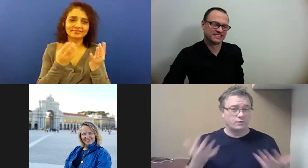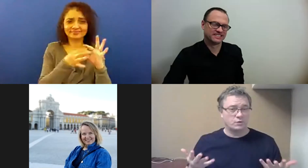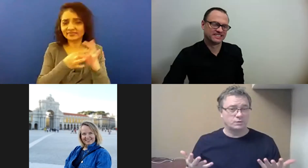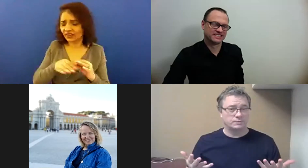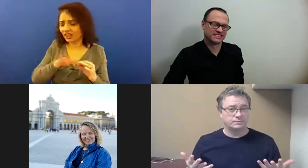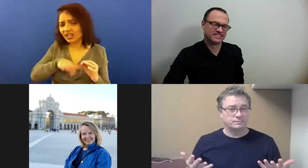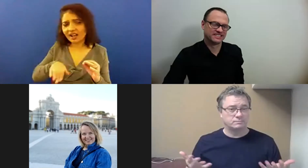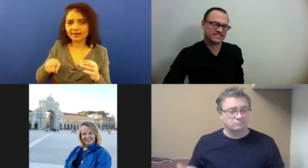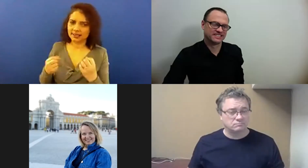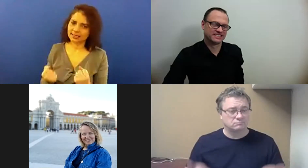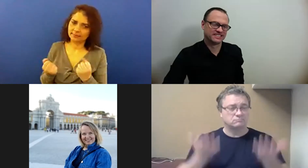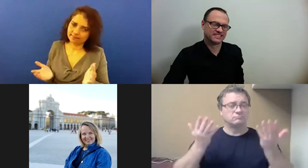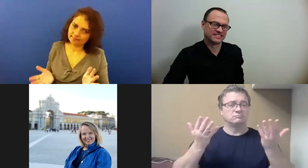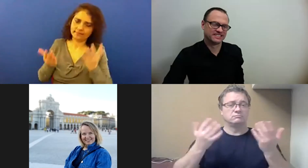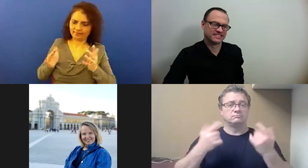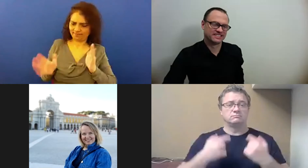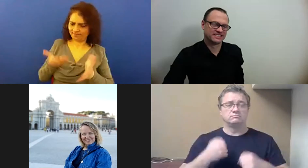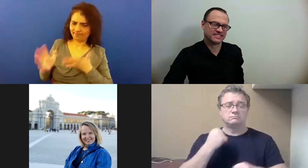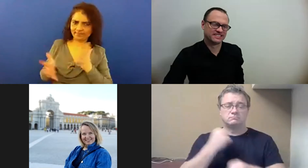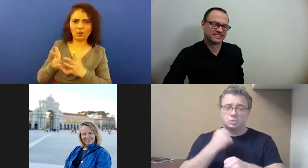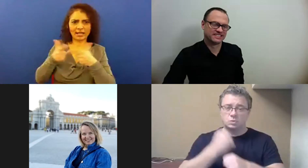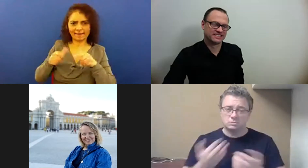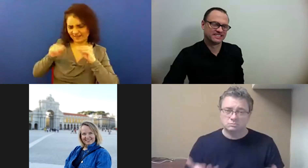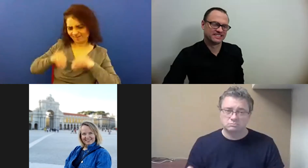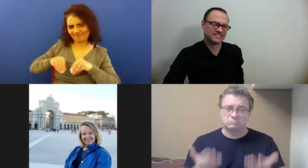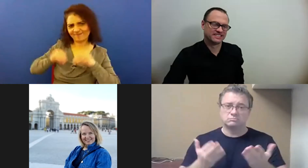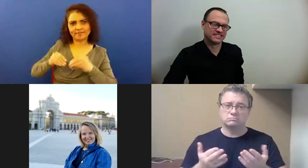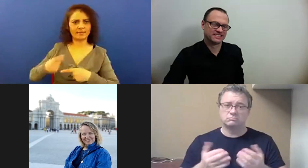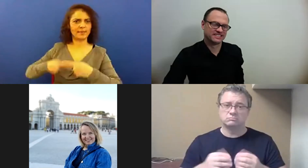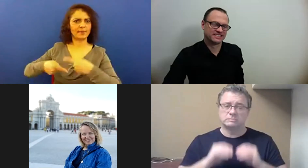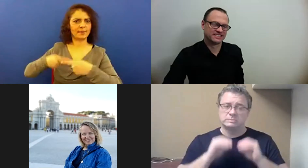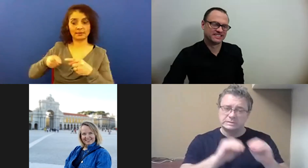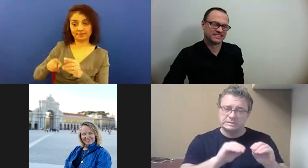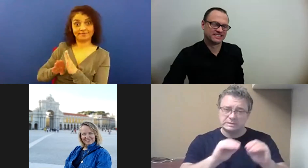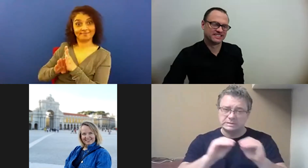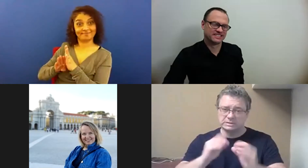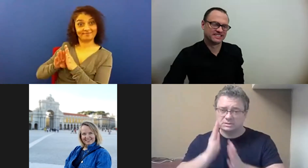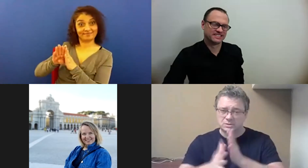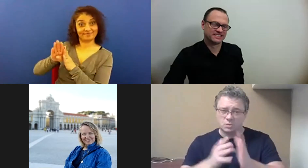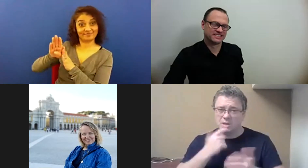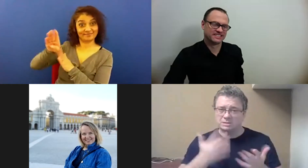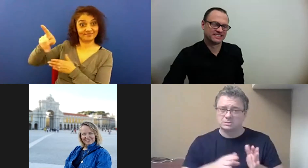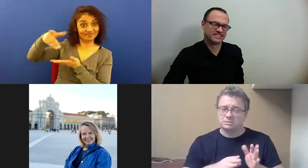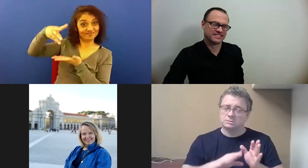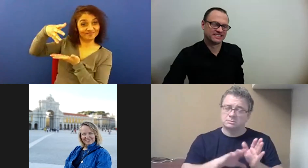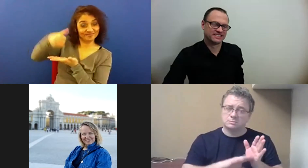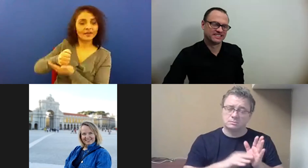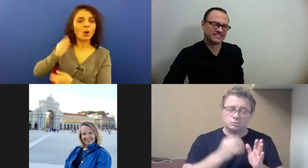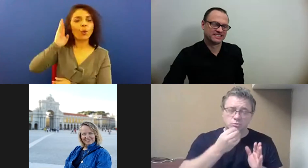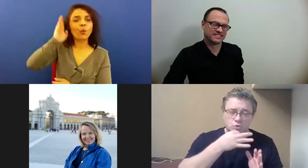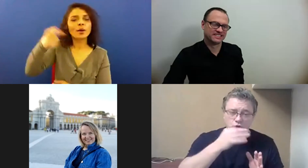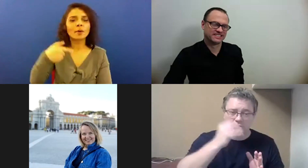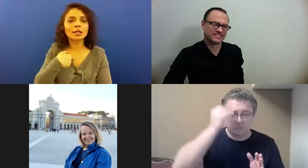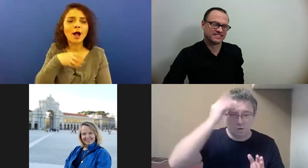Roma, and to lift up the Roma deaf community, to improve life opportunities for deaf Roma